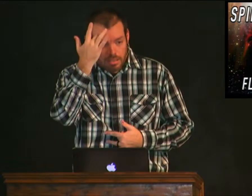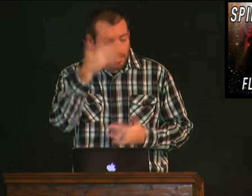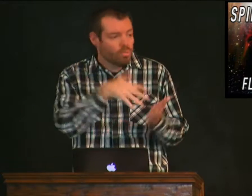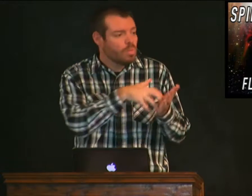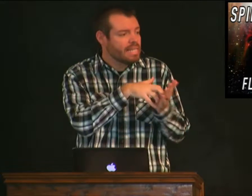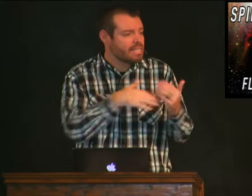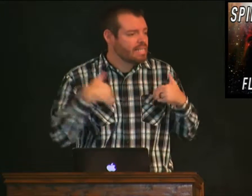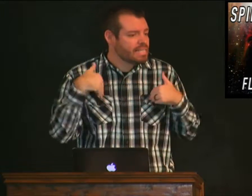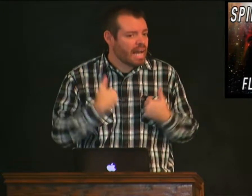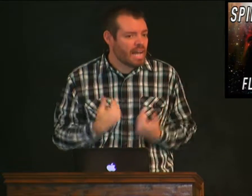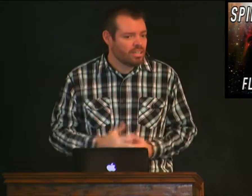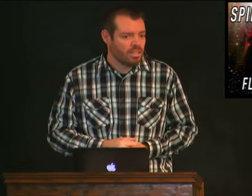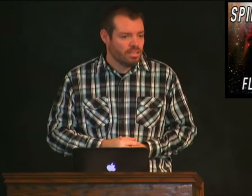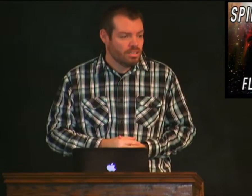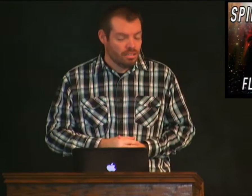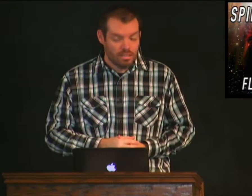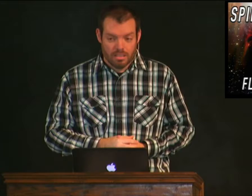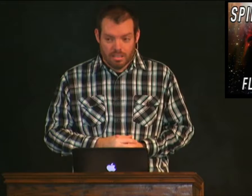Sick, weak, and